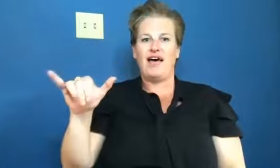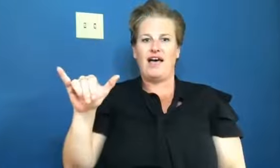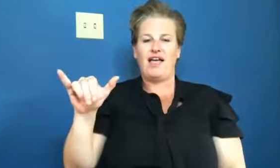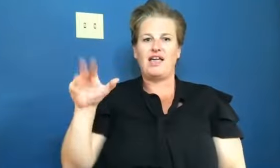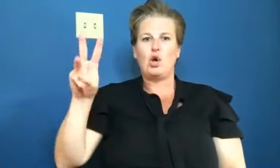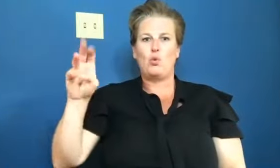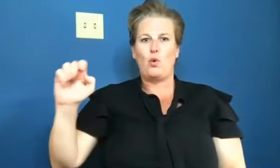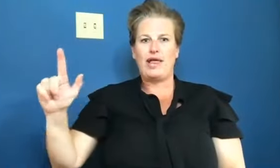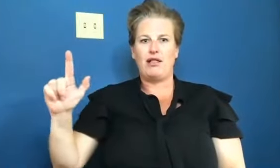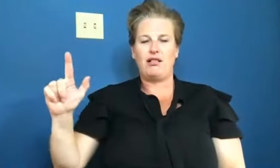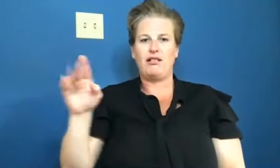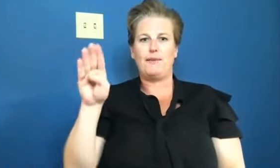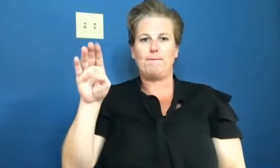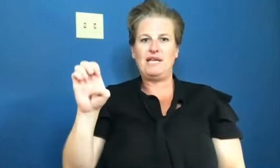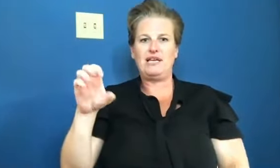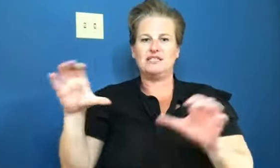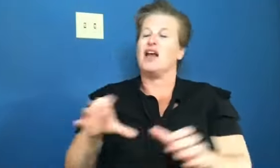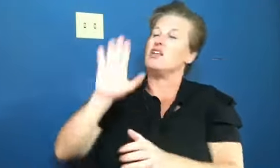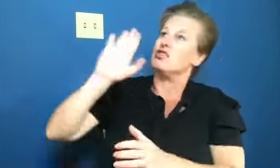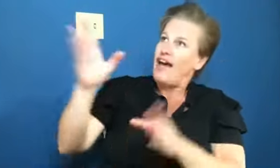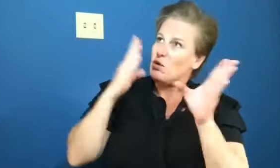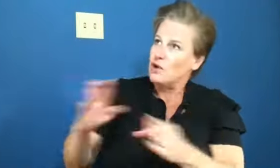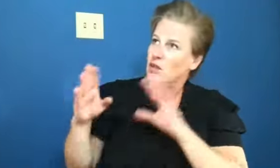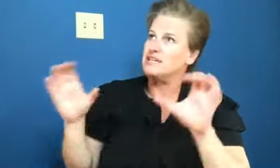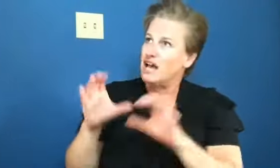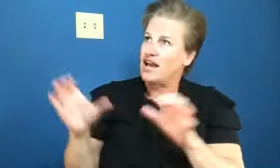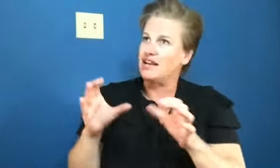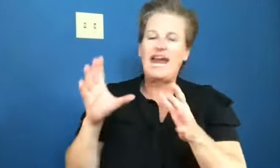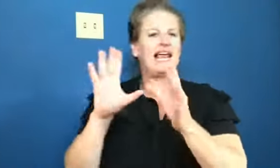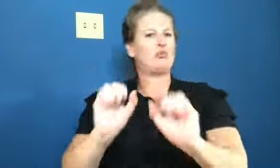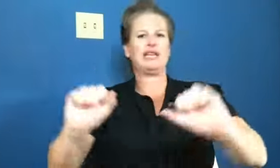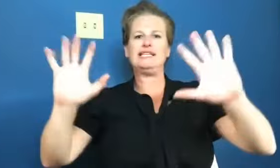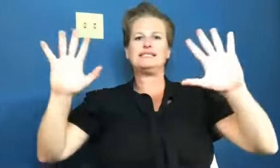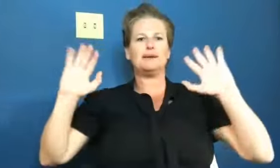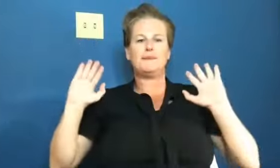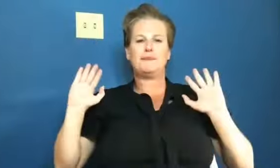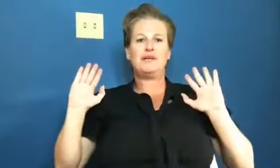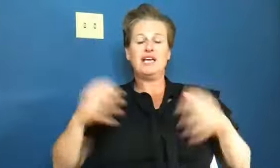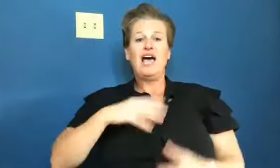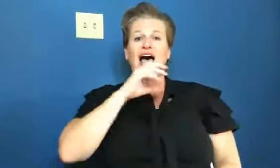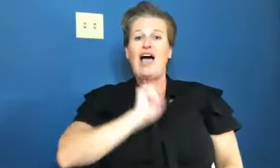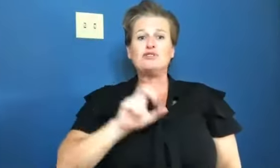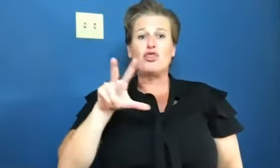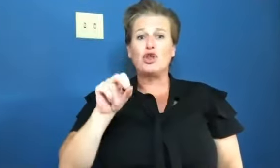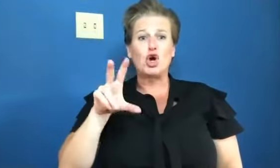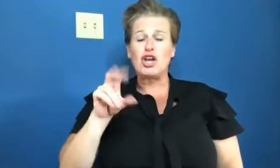just said to myself, I mean, I am 30 years old. I have no emotional bandwidth to be able to deal with the enormity